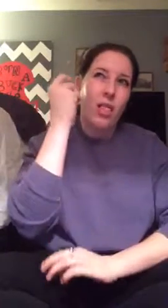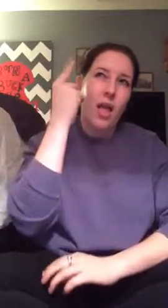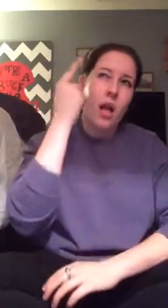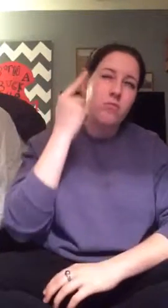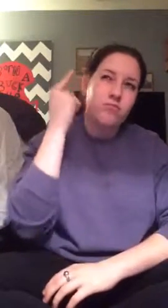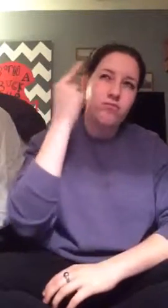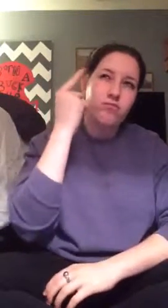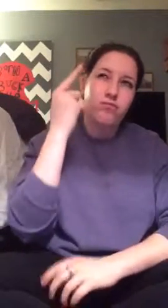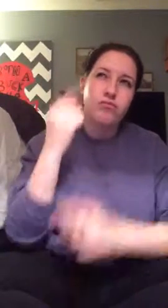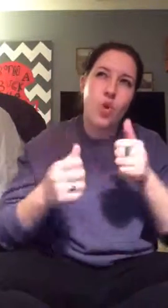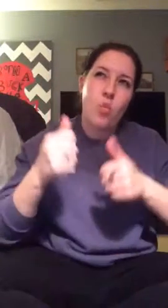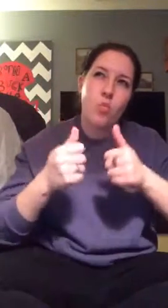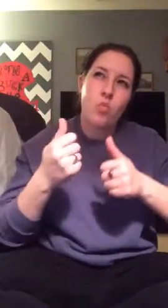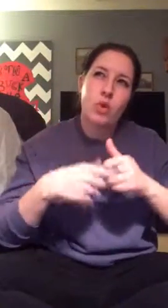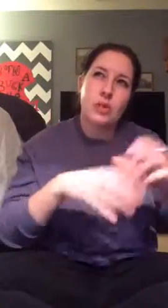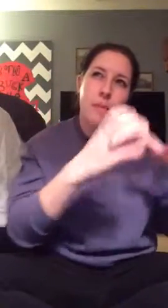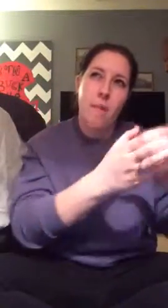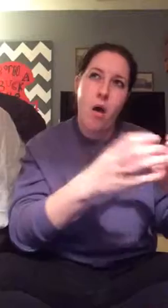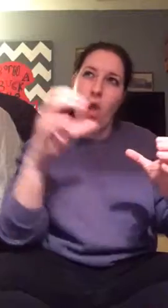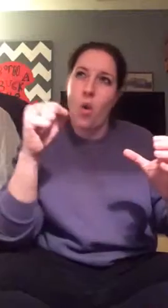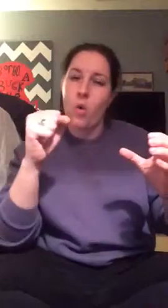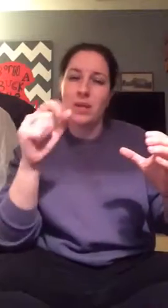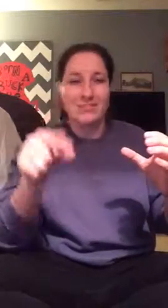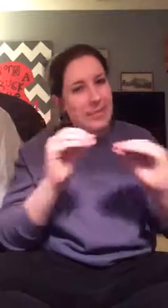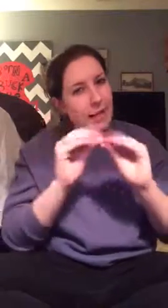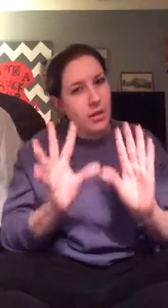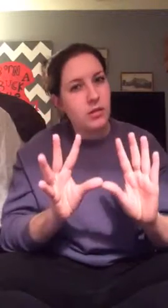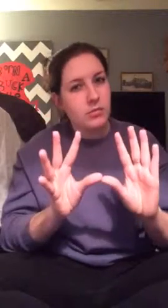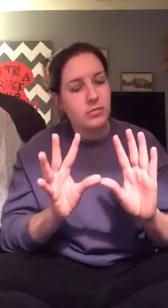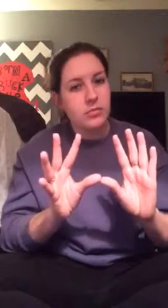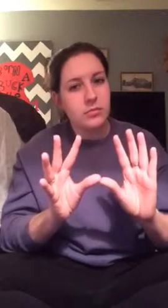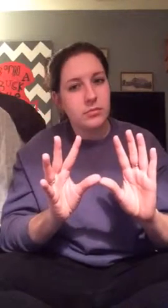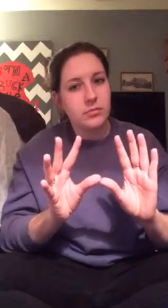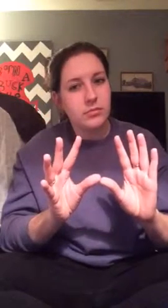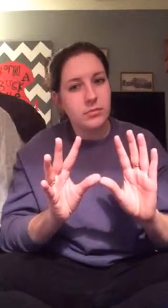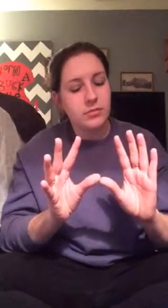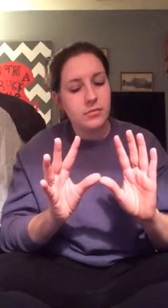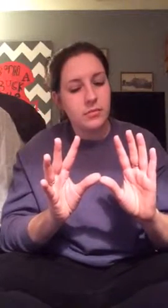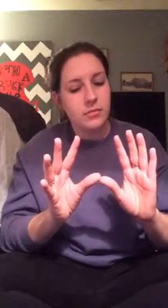image. Is it clear? So once that is sensed, again, Wernicke's area is